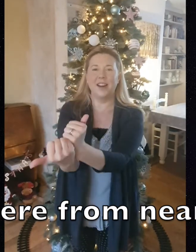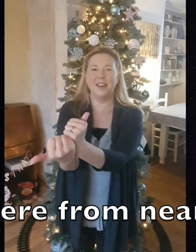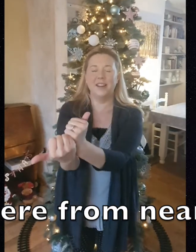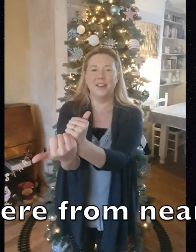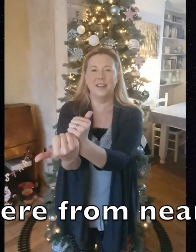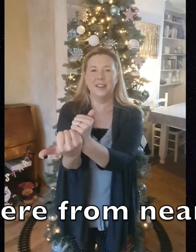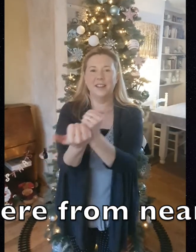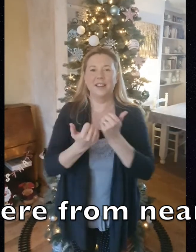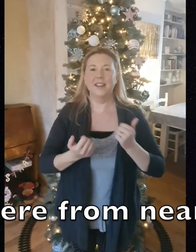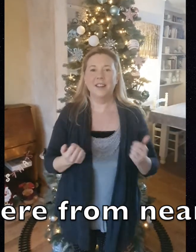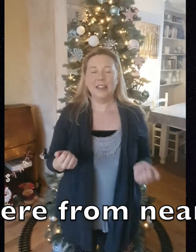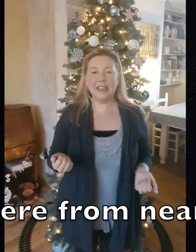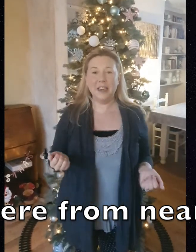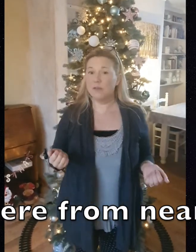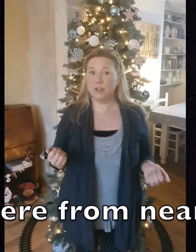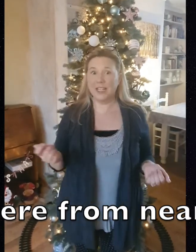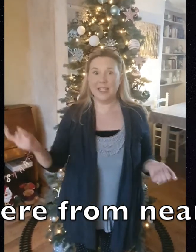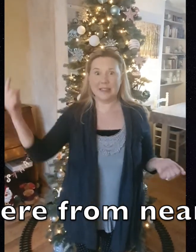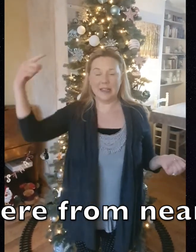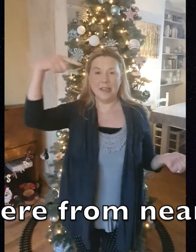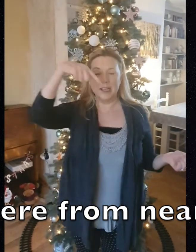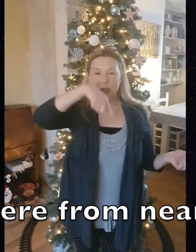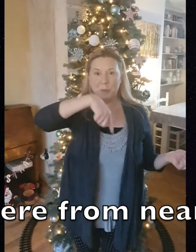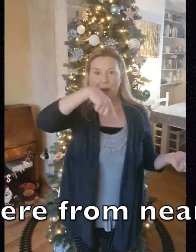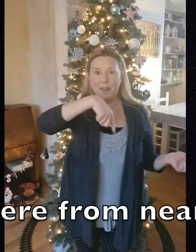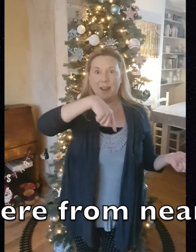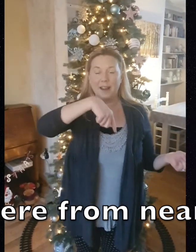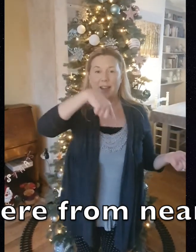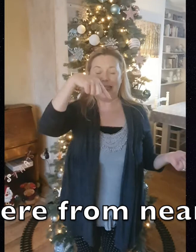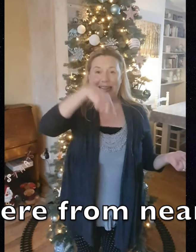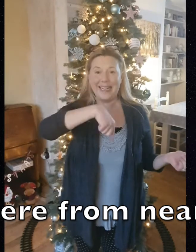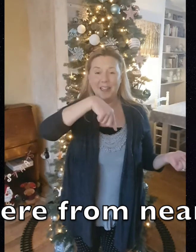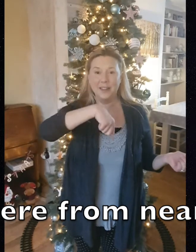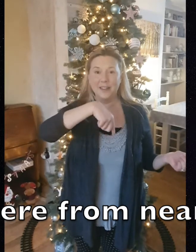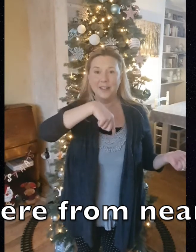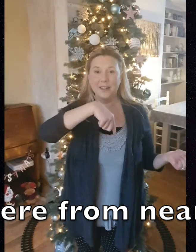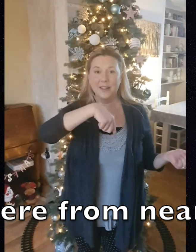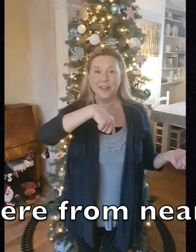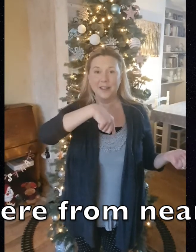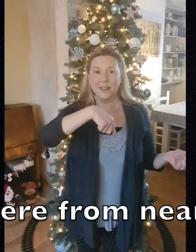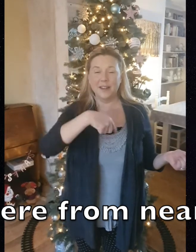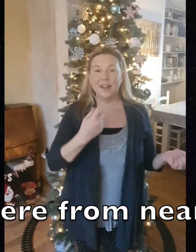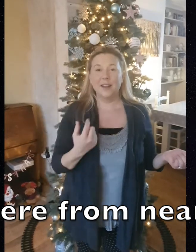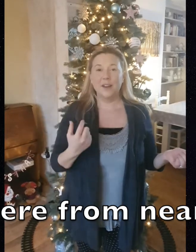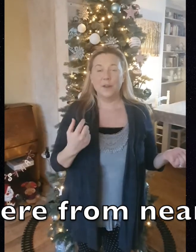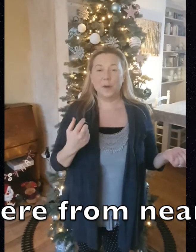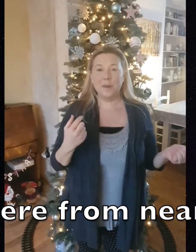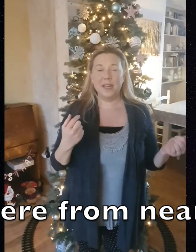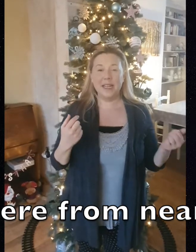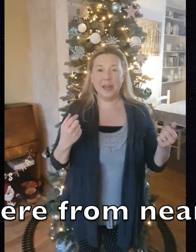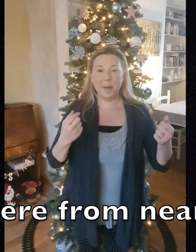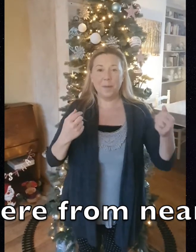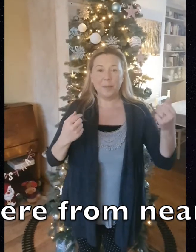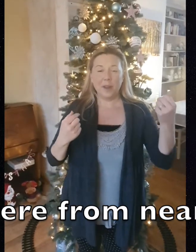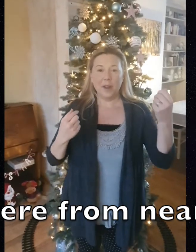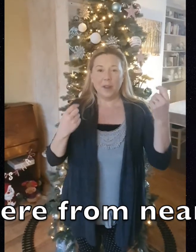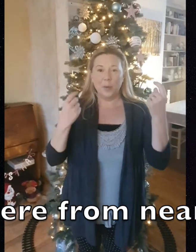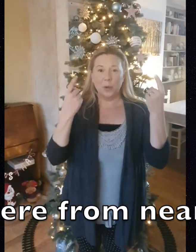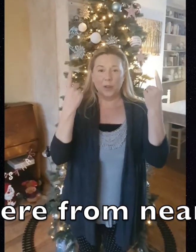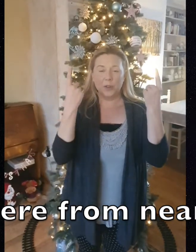Guided. Here, really easy. You just point there like that. Here. From near, you want